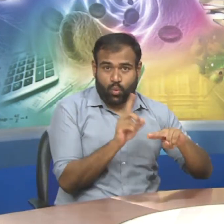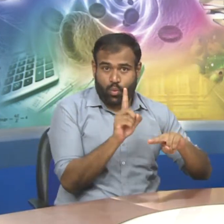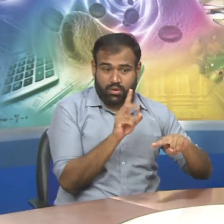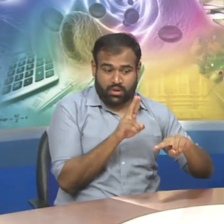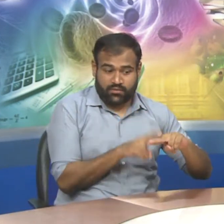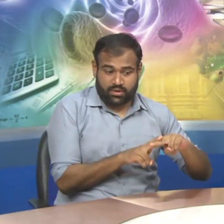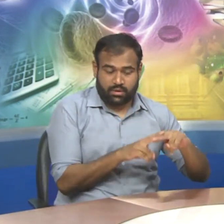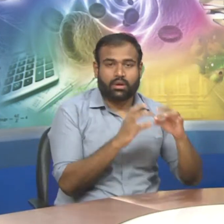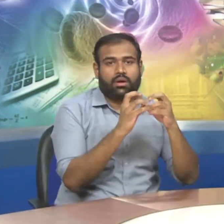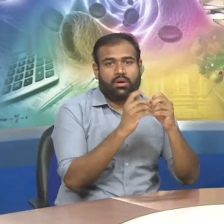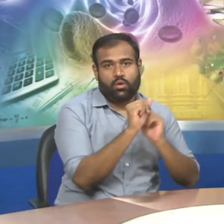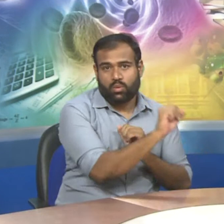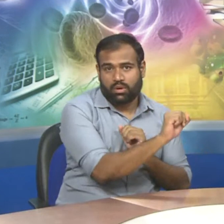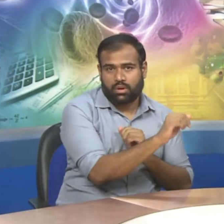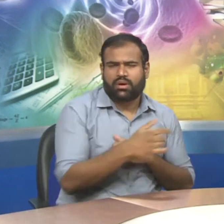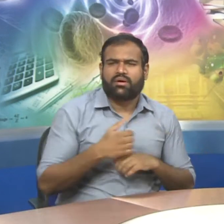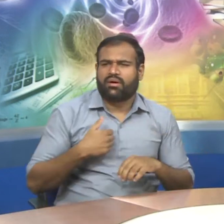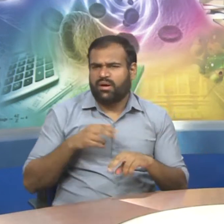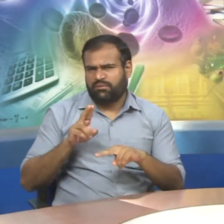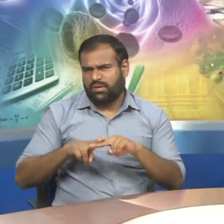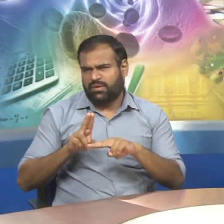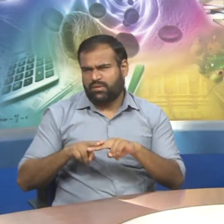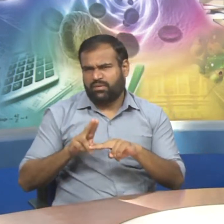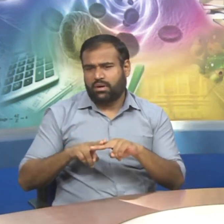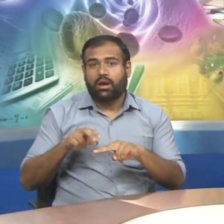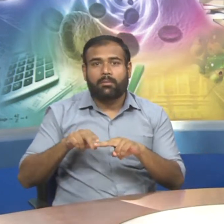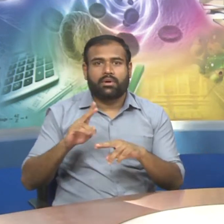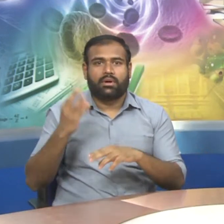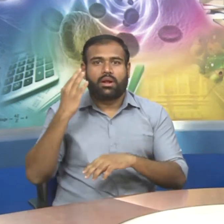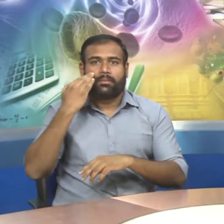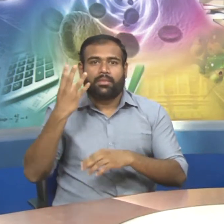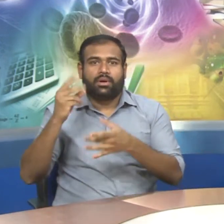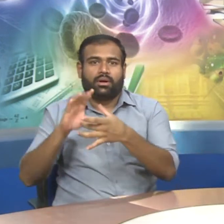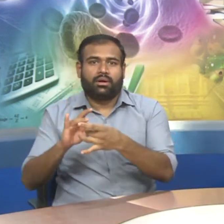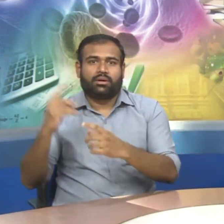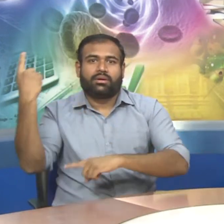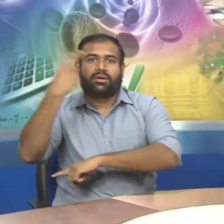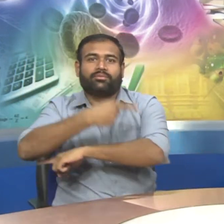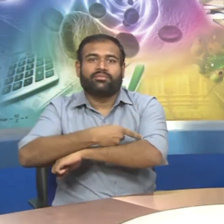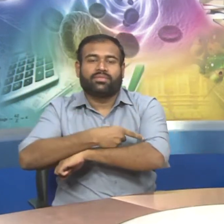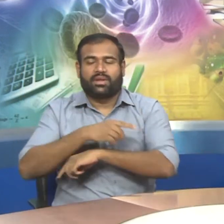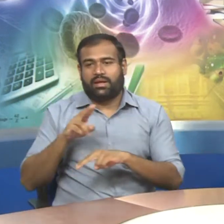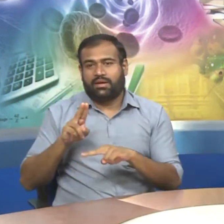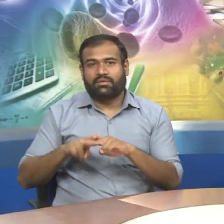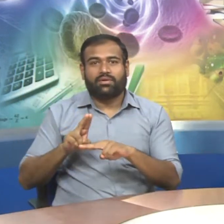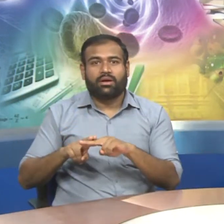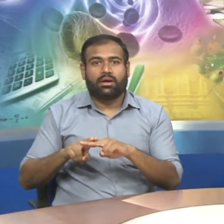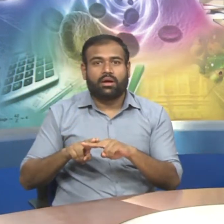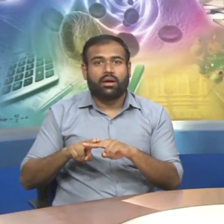that 2 times, means tapping that 2 times on the finger, it will have a different meaning.